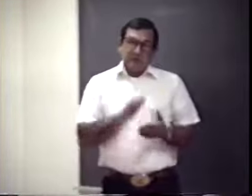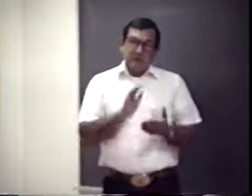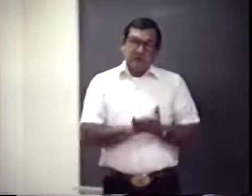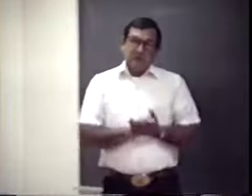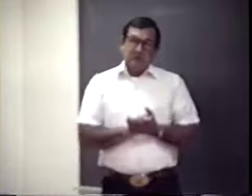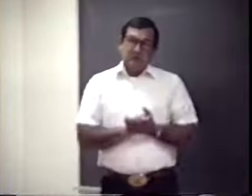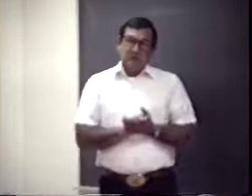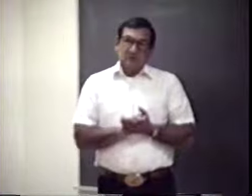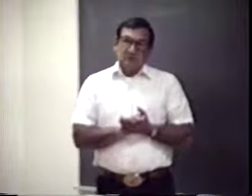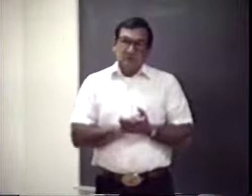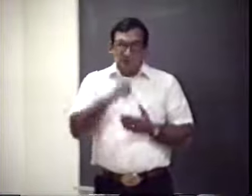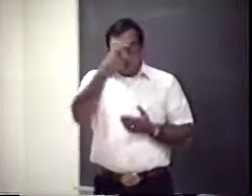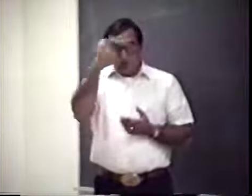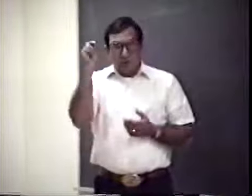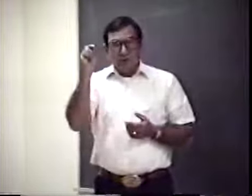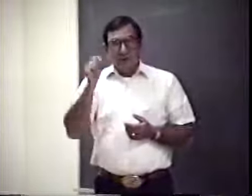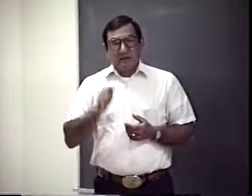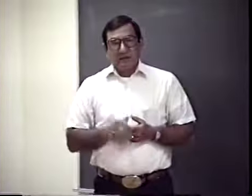raised totally white.